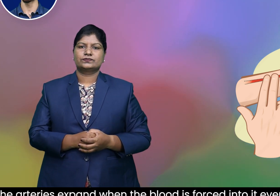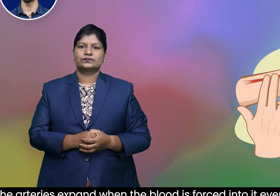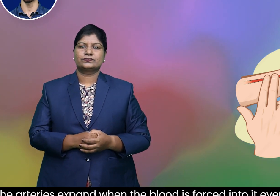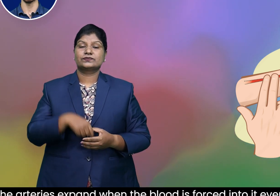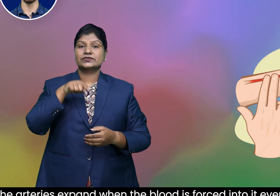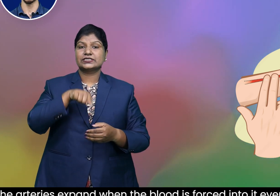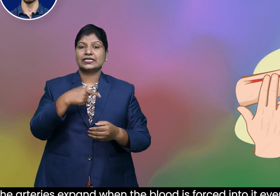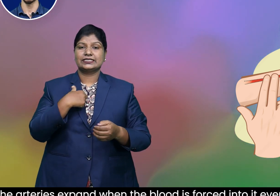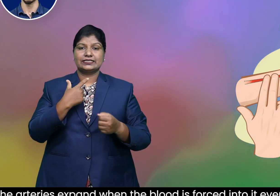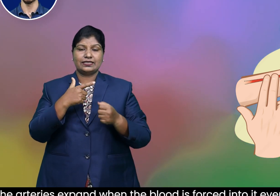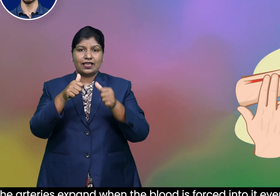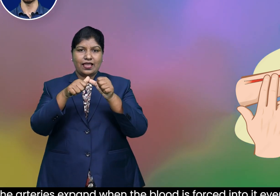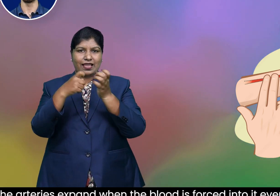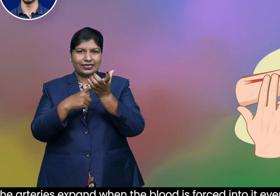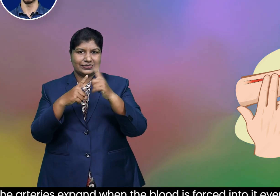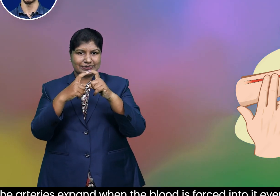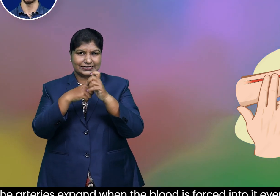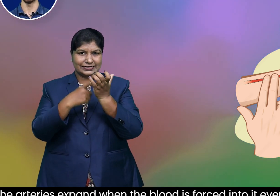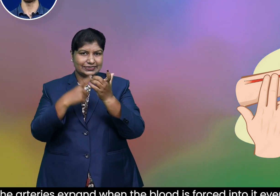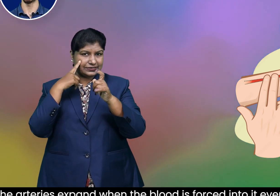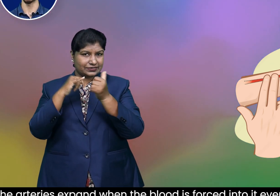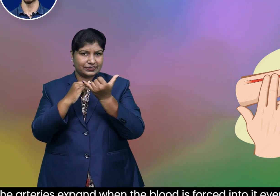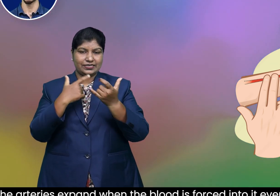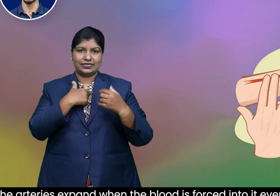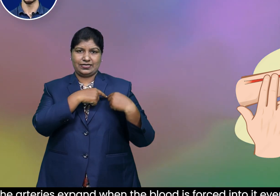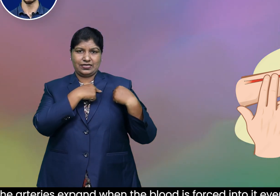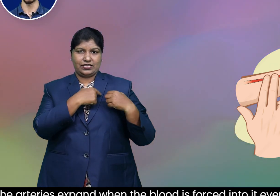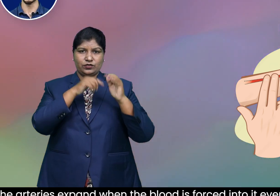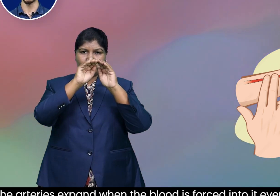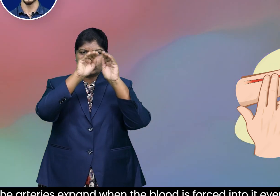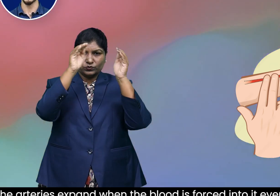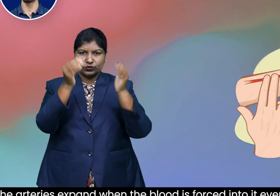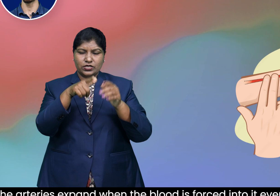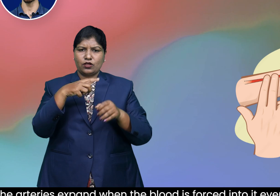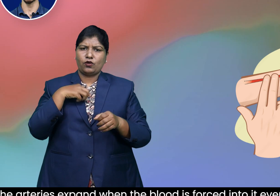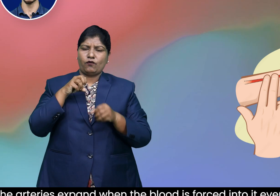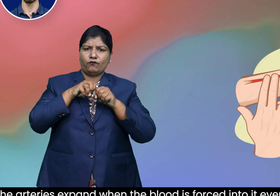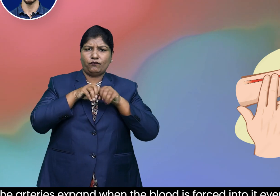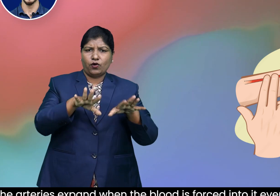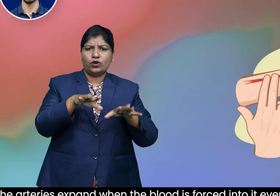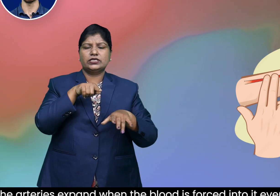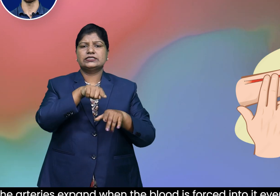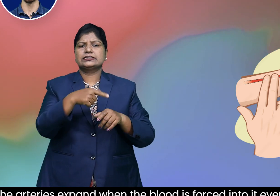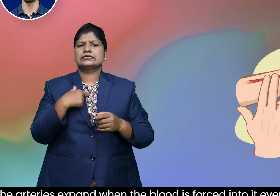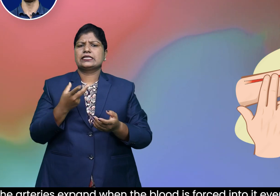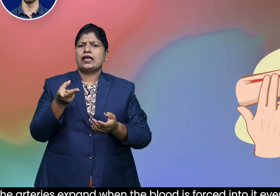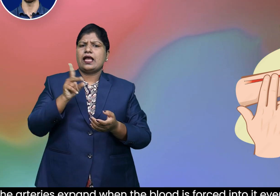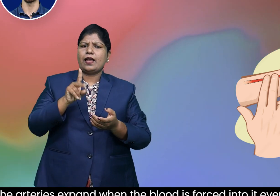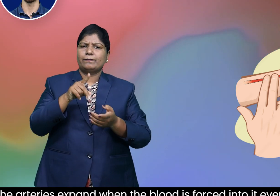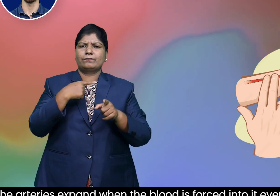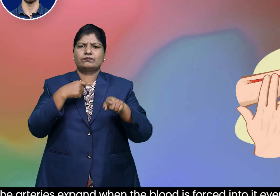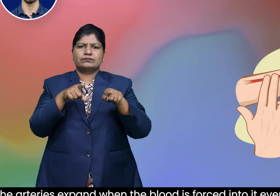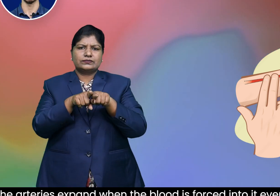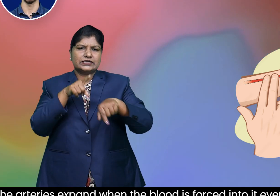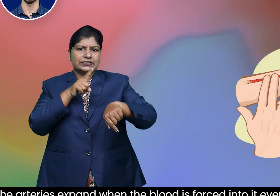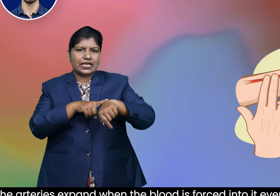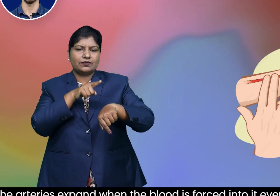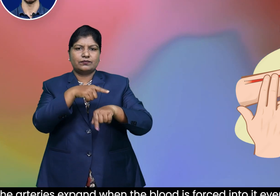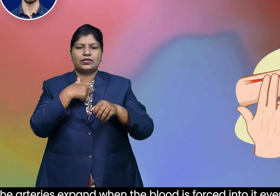The arteries expand when the blood is forced into it every time, and it is called pulse.